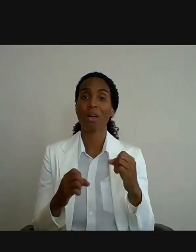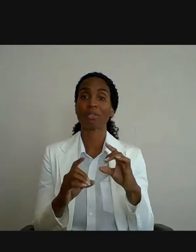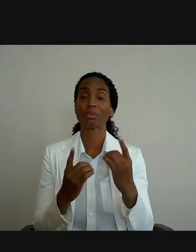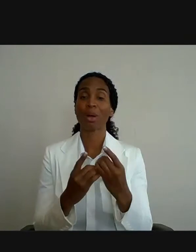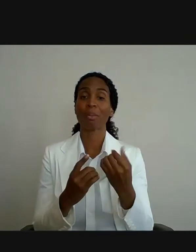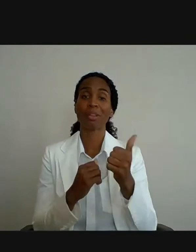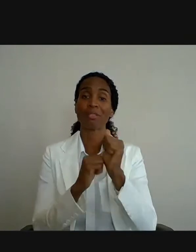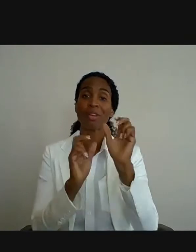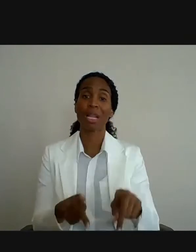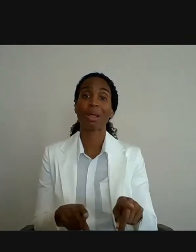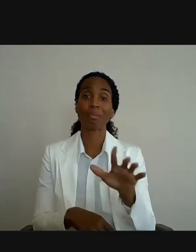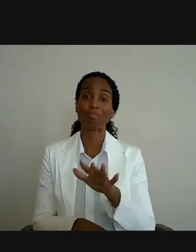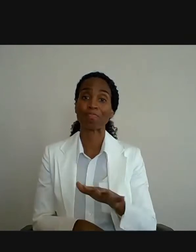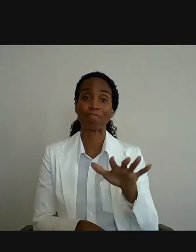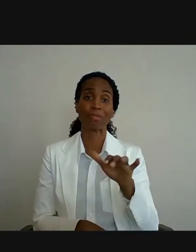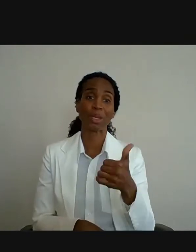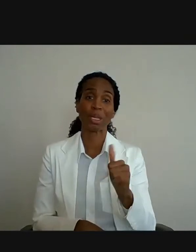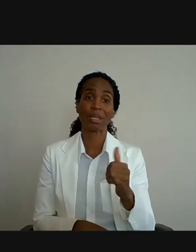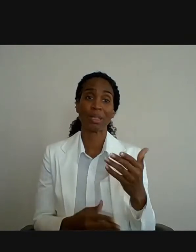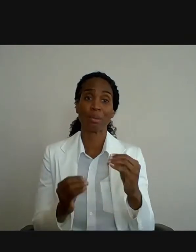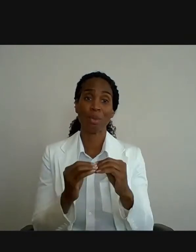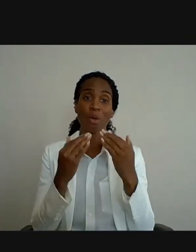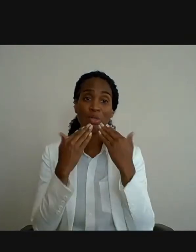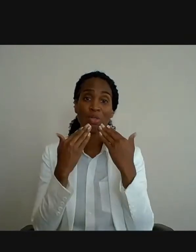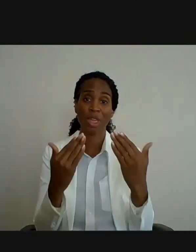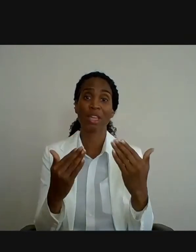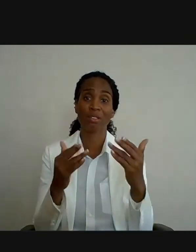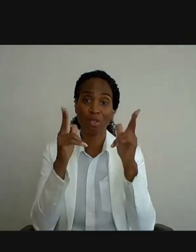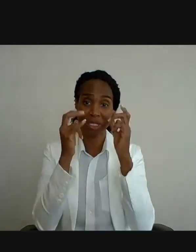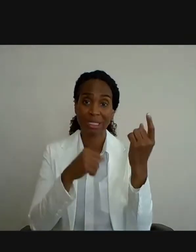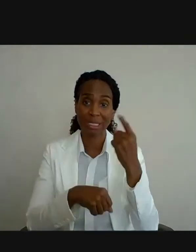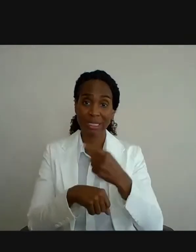follow-ups to these or anything else. So thank you for tuning in to